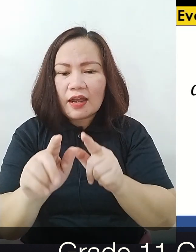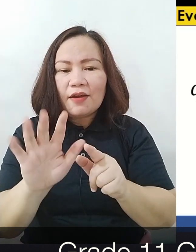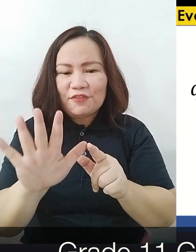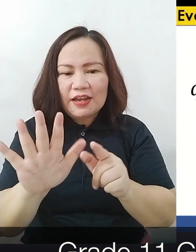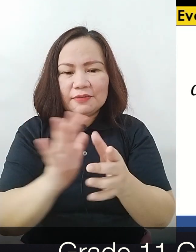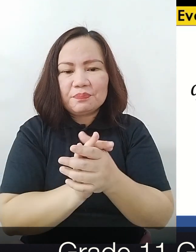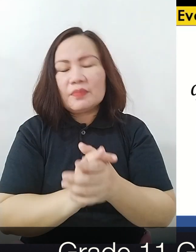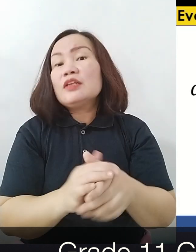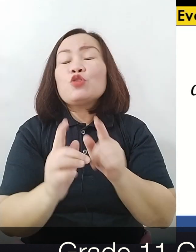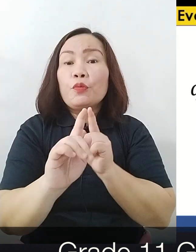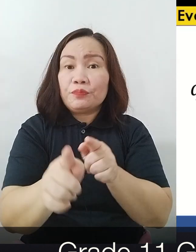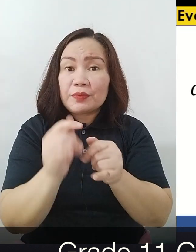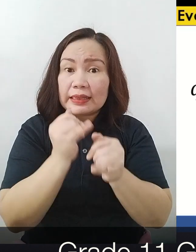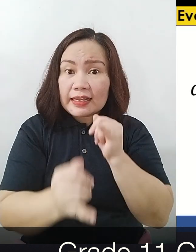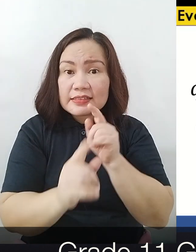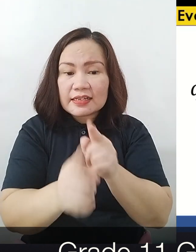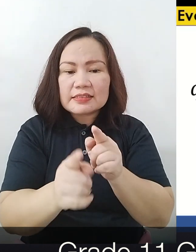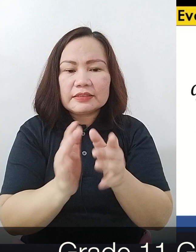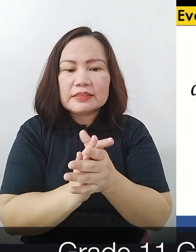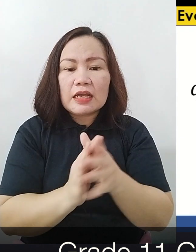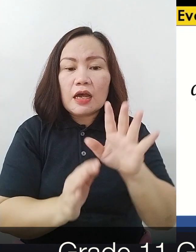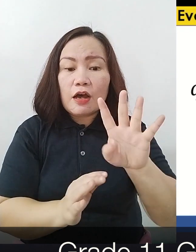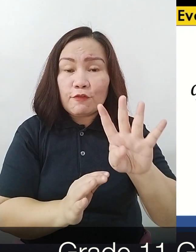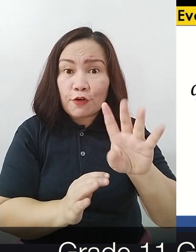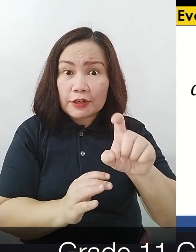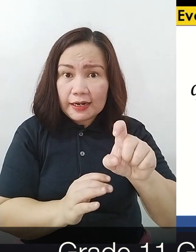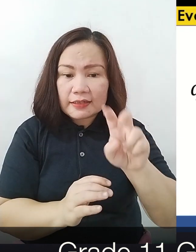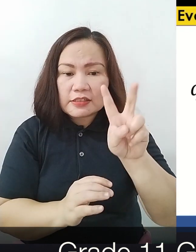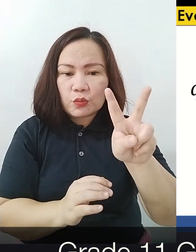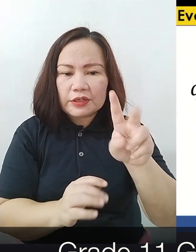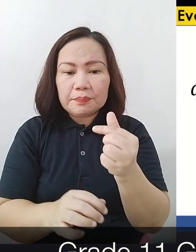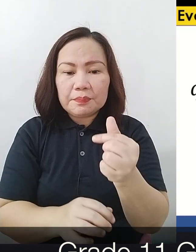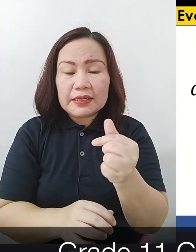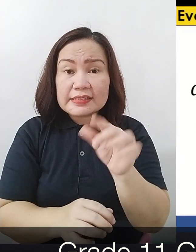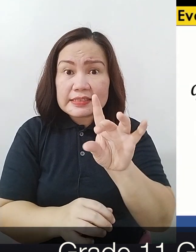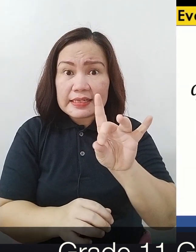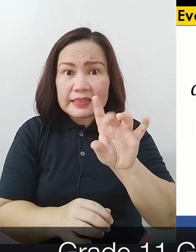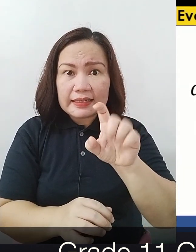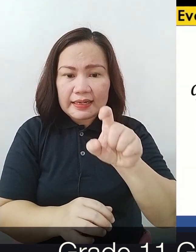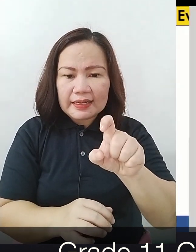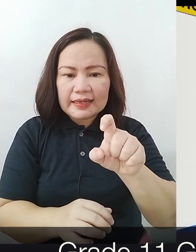the final answer is 4x squared plus 8x plus 5.